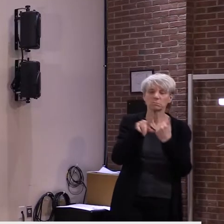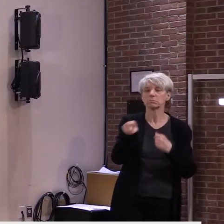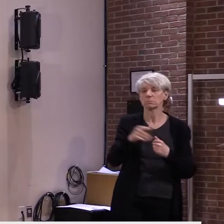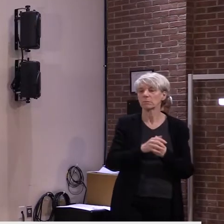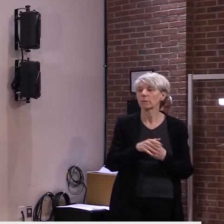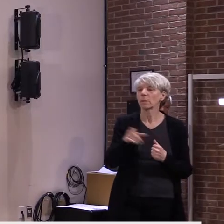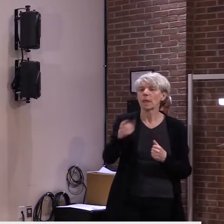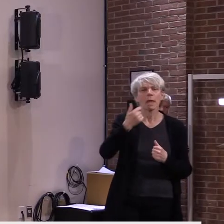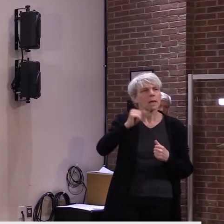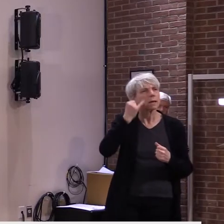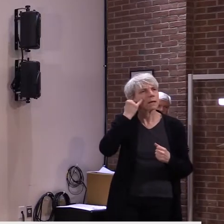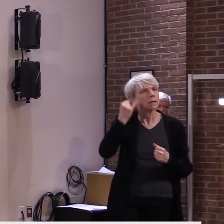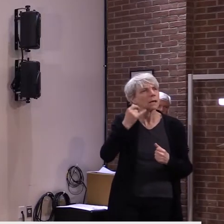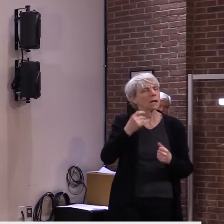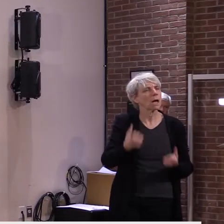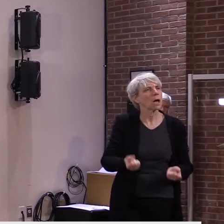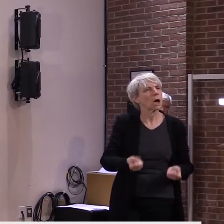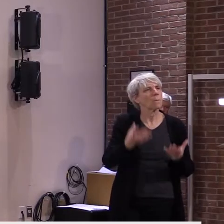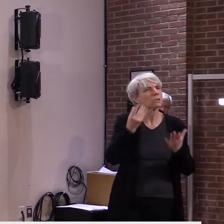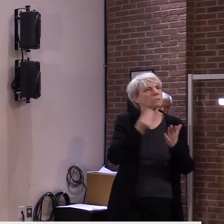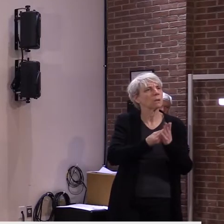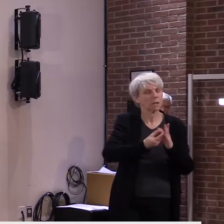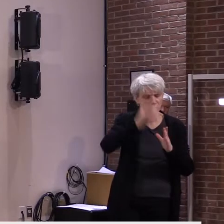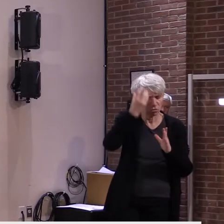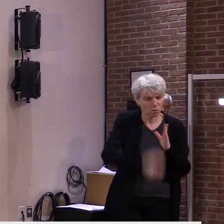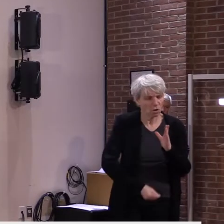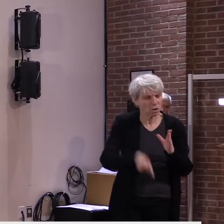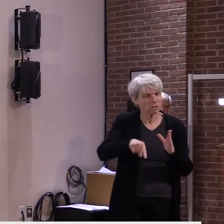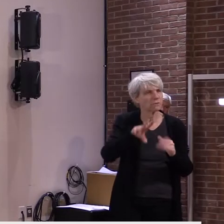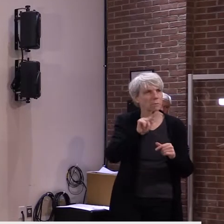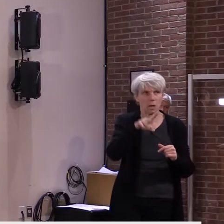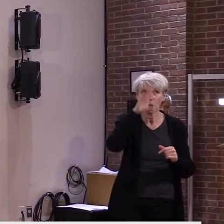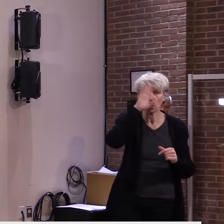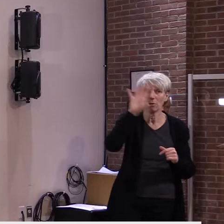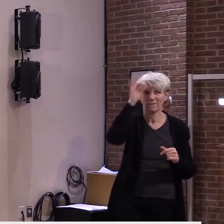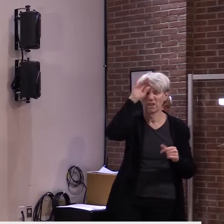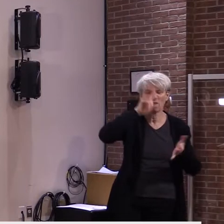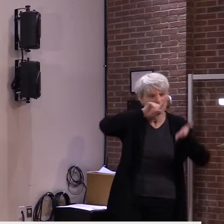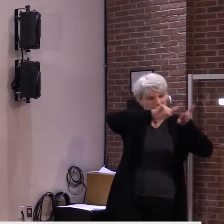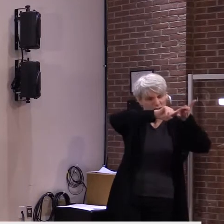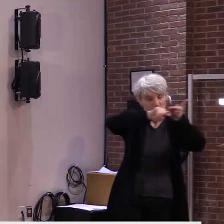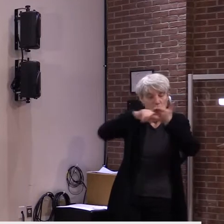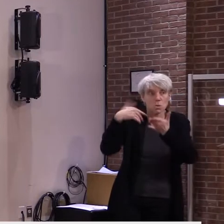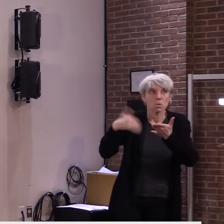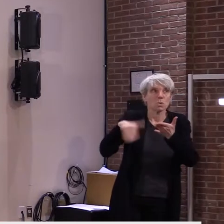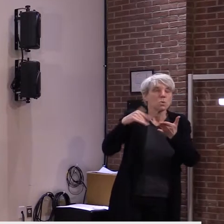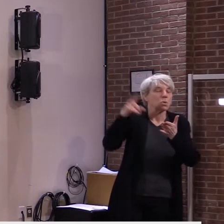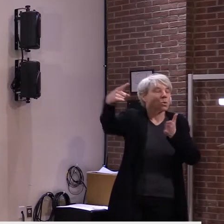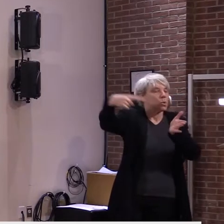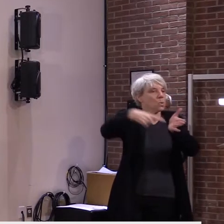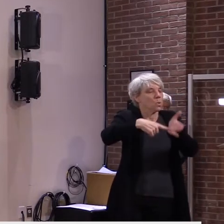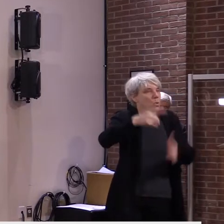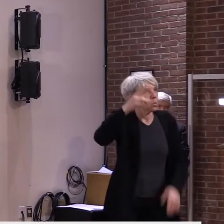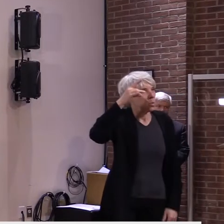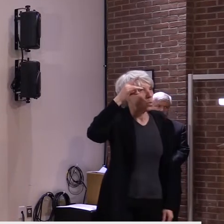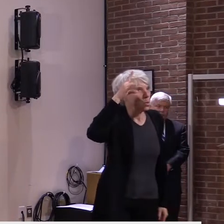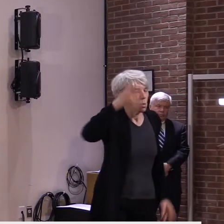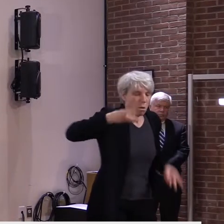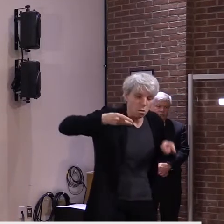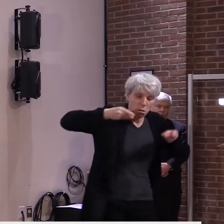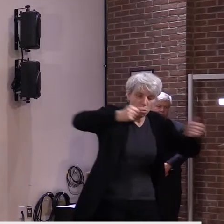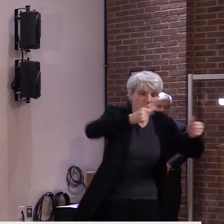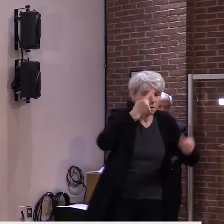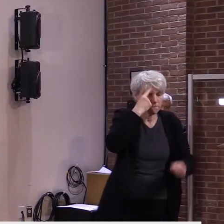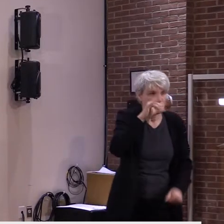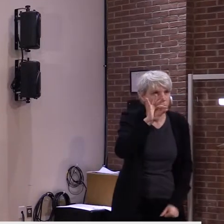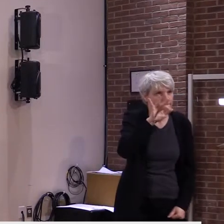how much money has been lost just here in Vermont? I know the federal government is getting hammered on this, but any idea what the cost of Vermont has